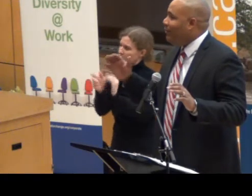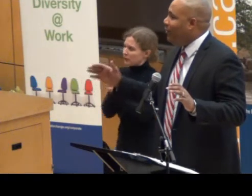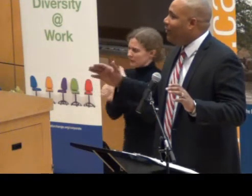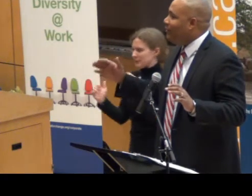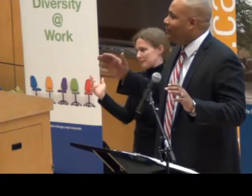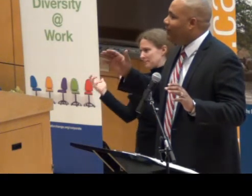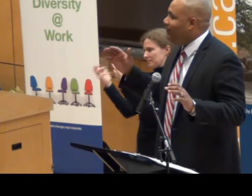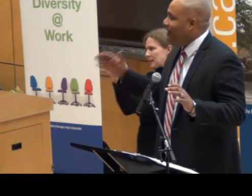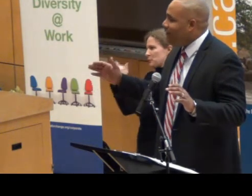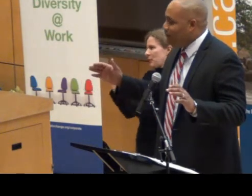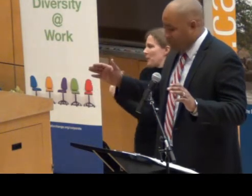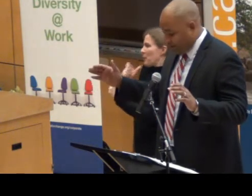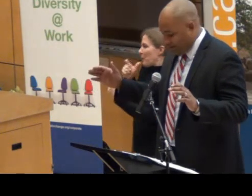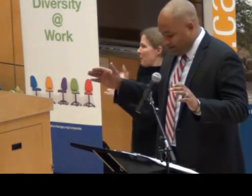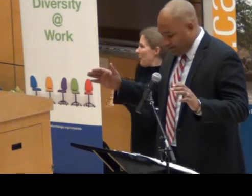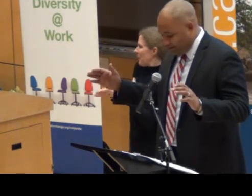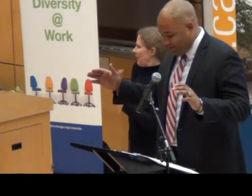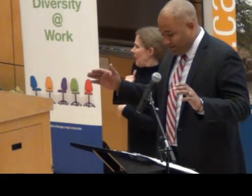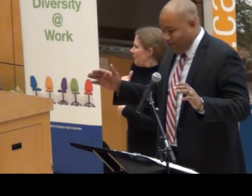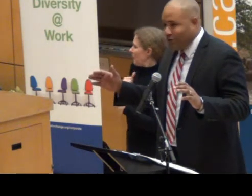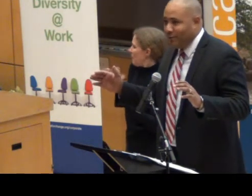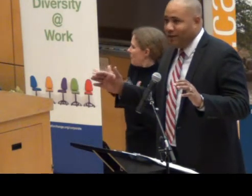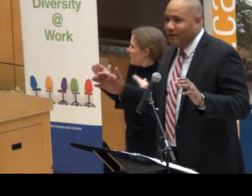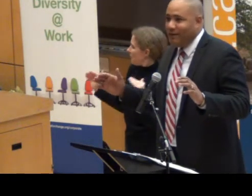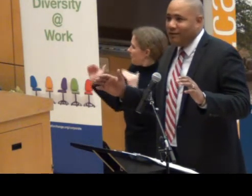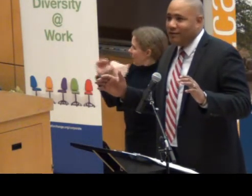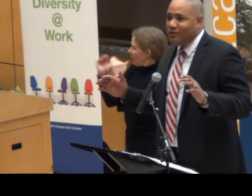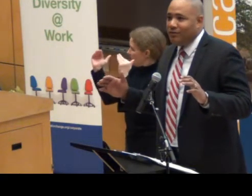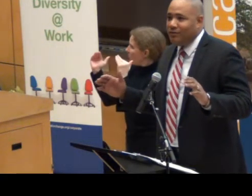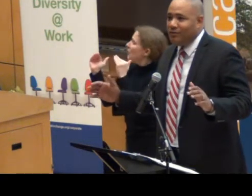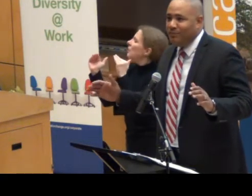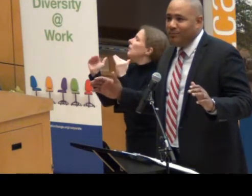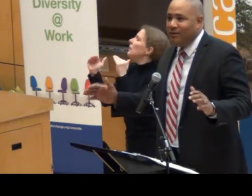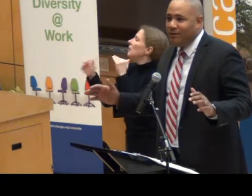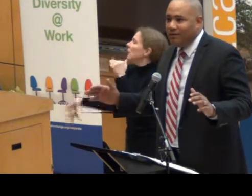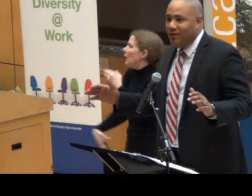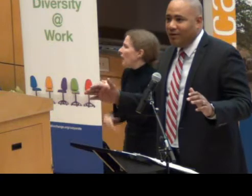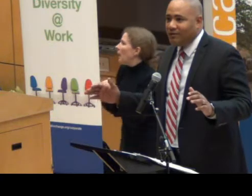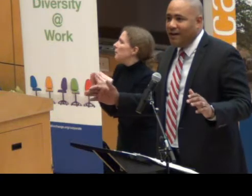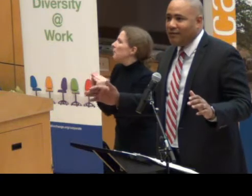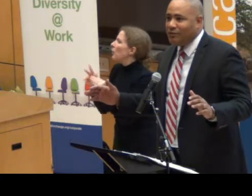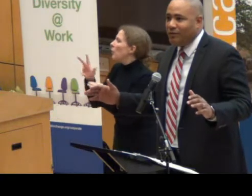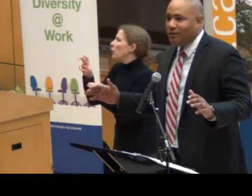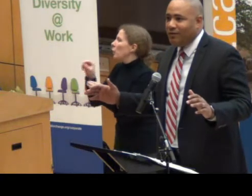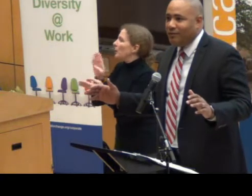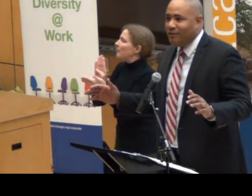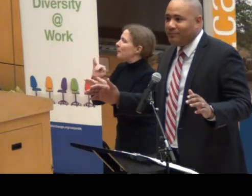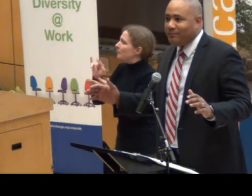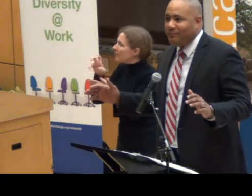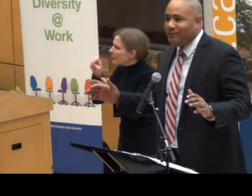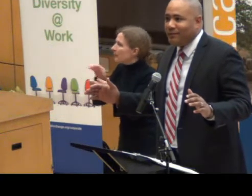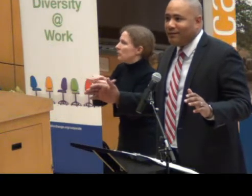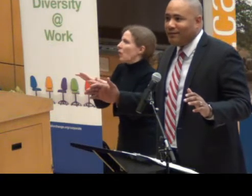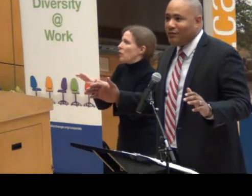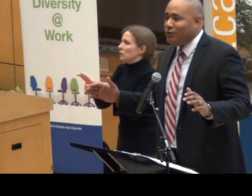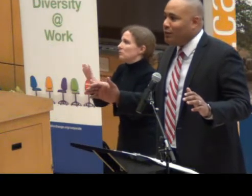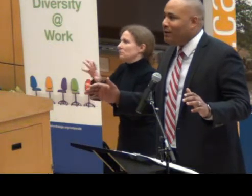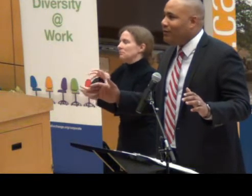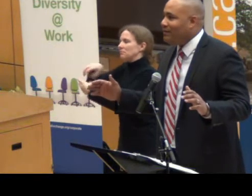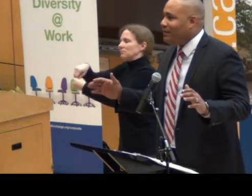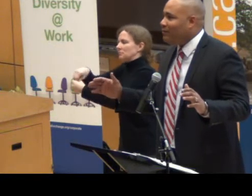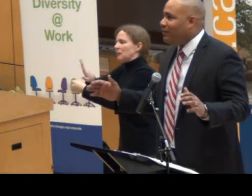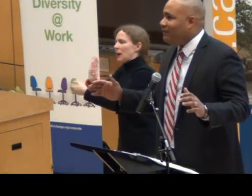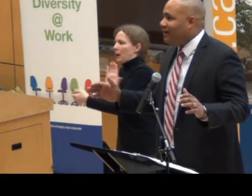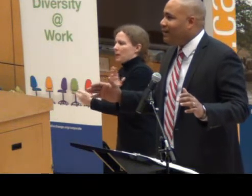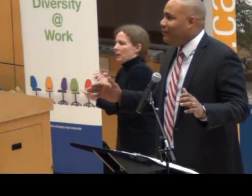on par with native-born Canadians, there would be an additional $30 billion added to our economy. So we